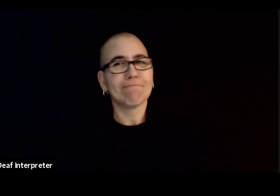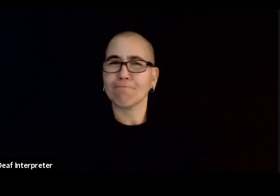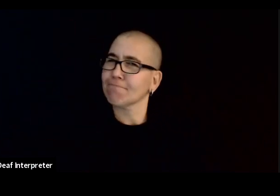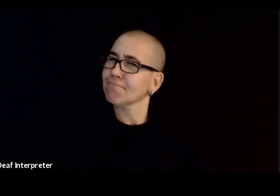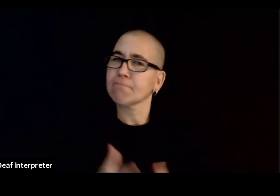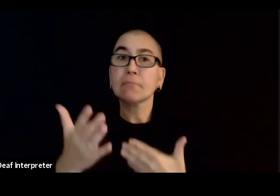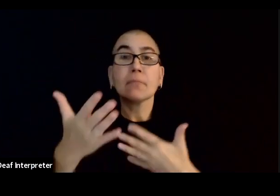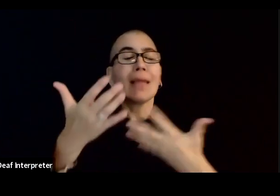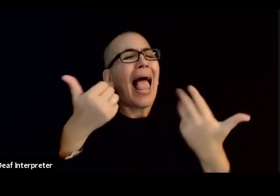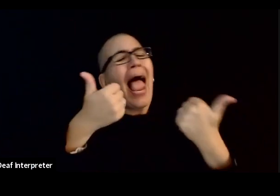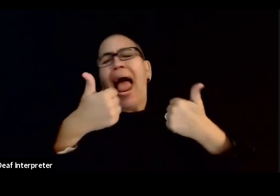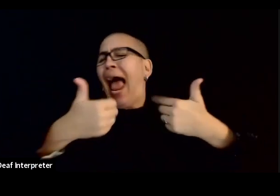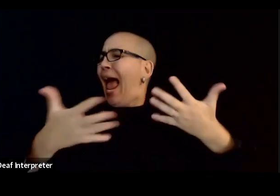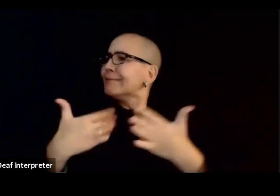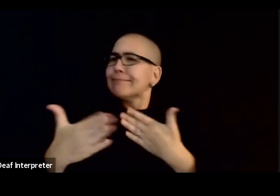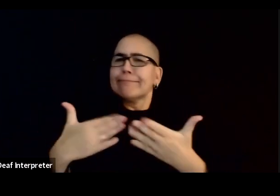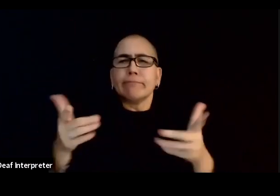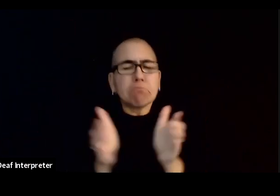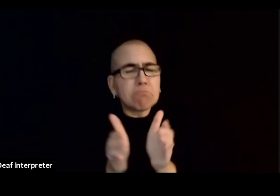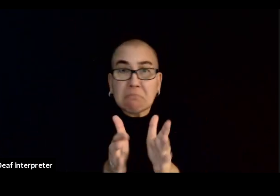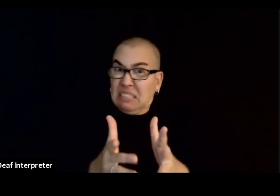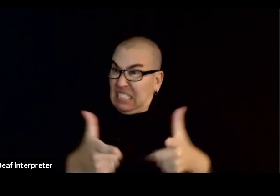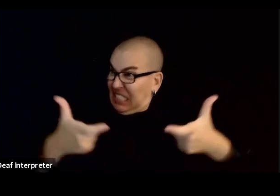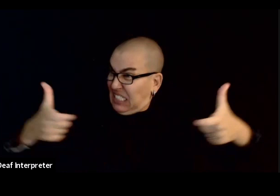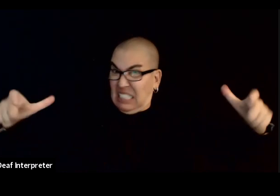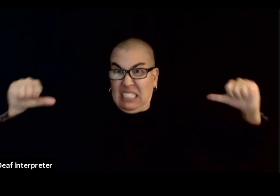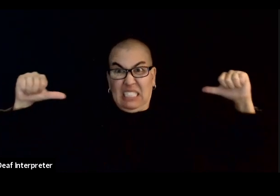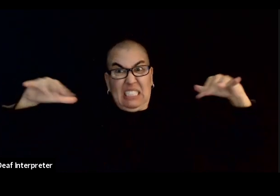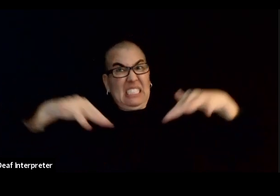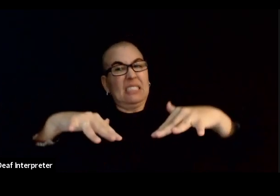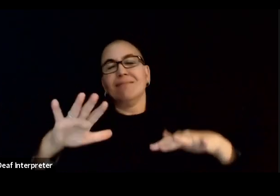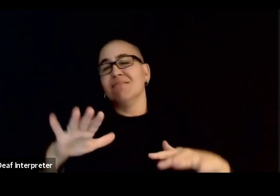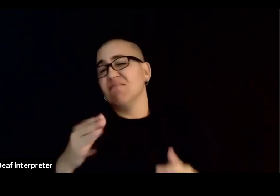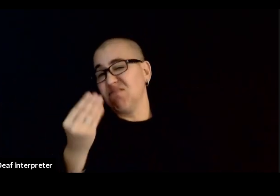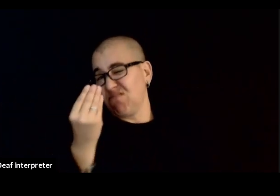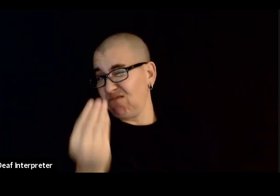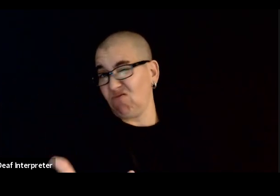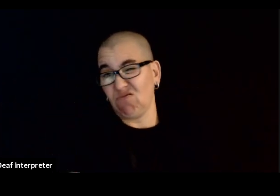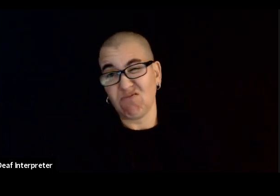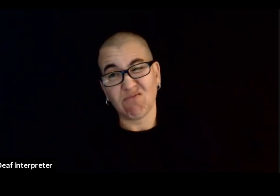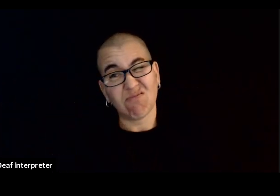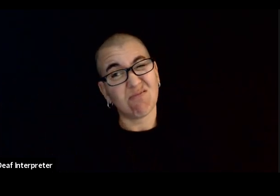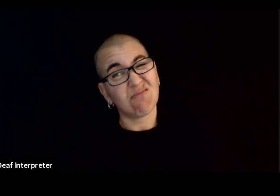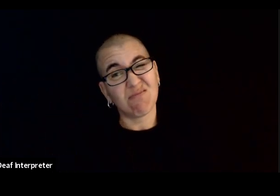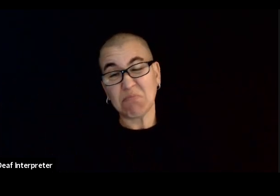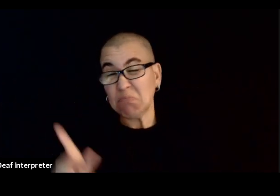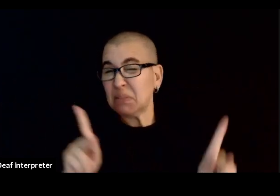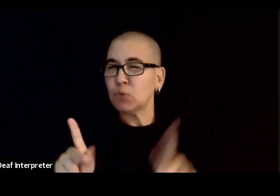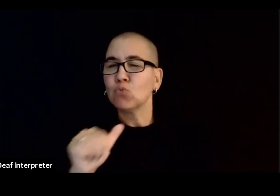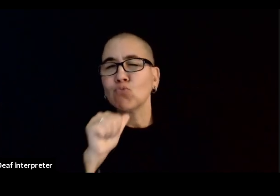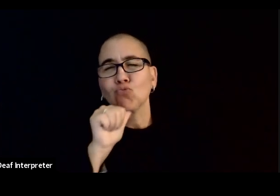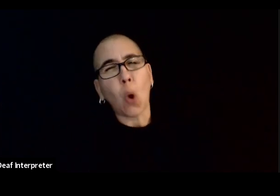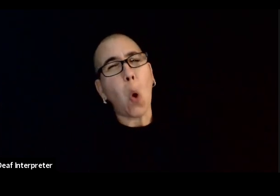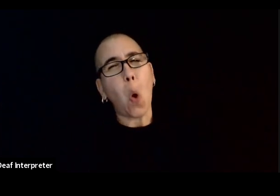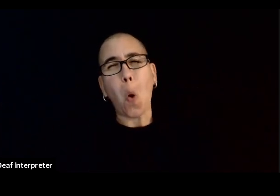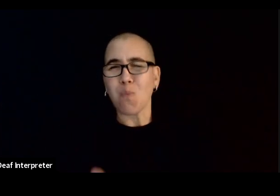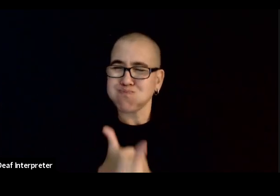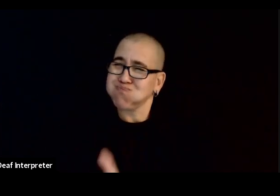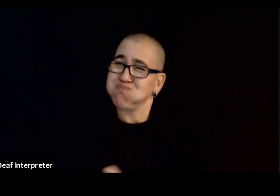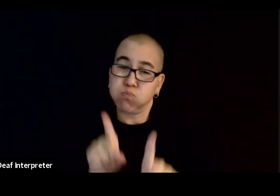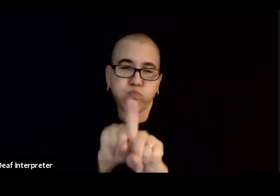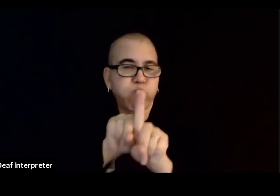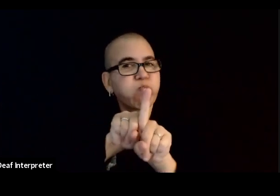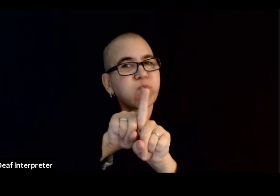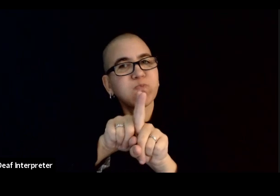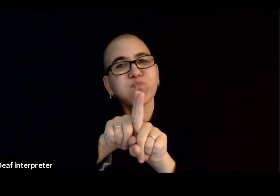and people are not socially distanced and not masking, that's always a risk for